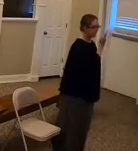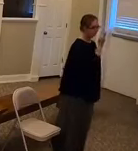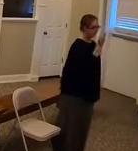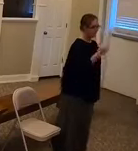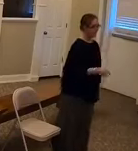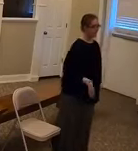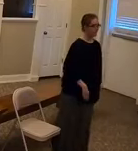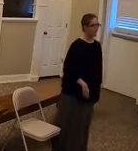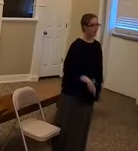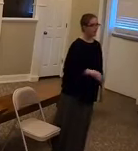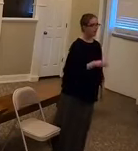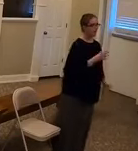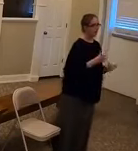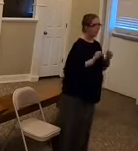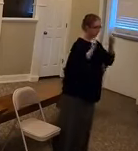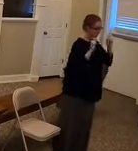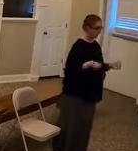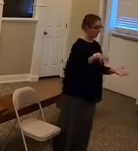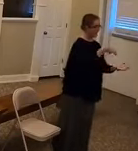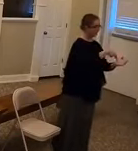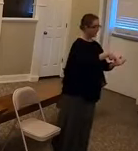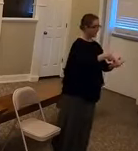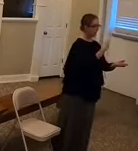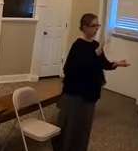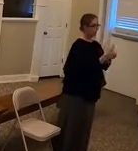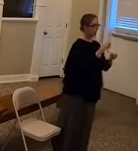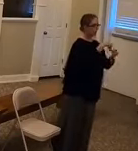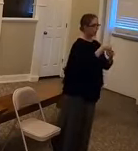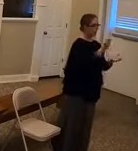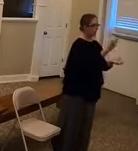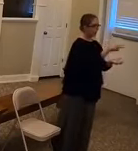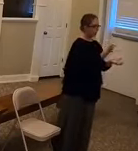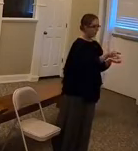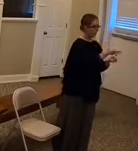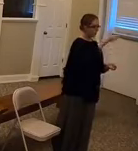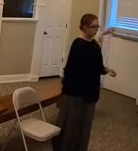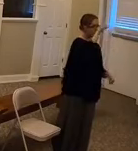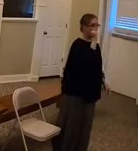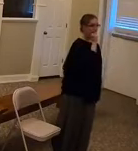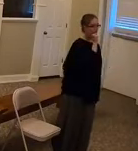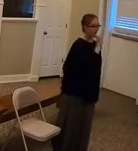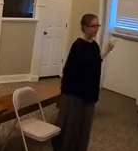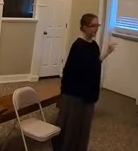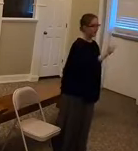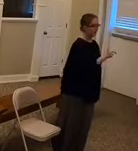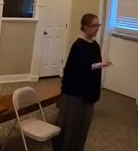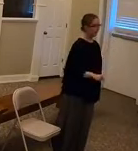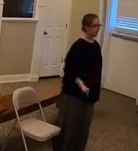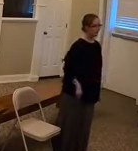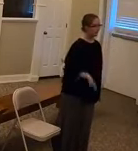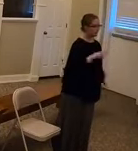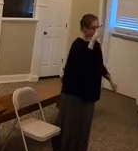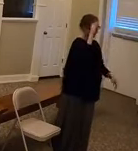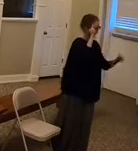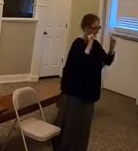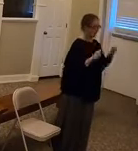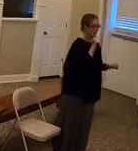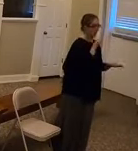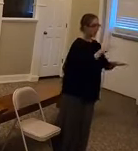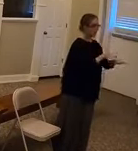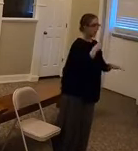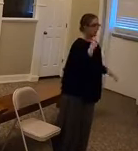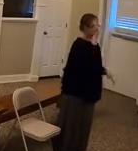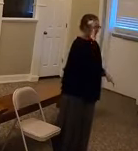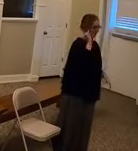on. And I want to be able to stand firm in the Holy Ghost and to let him know, amen, he cannot touch